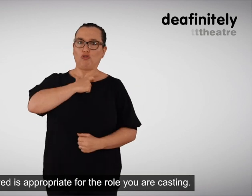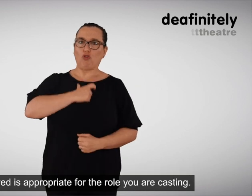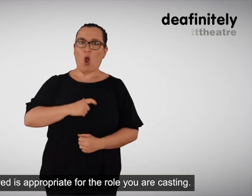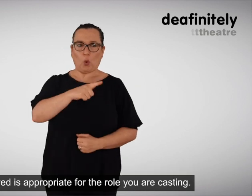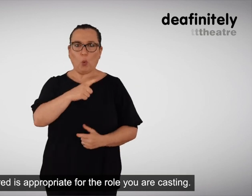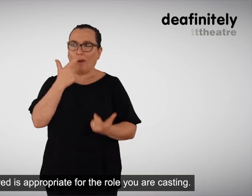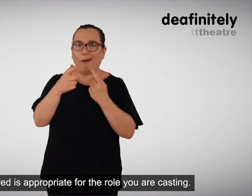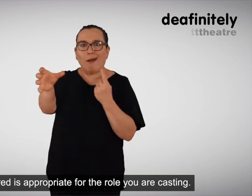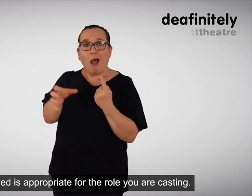appropriate for the role you are casting.